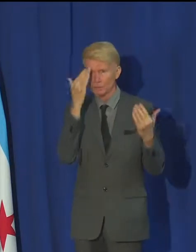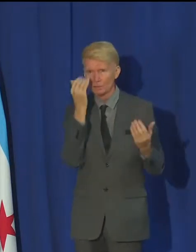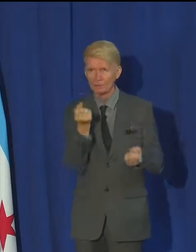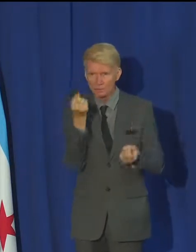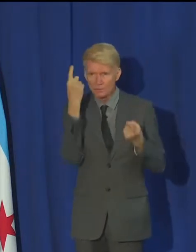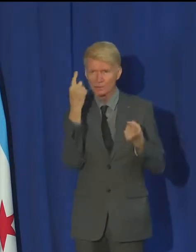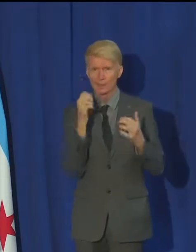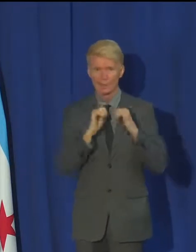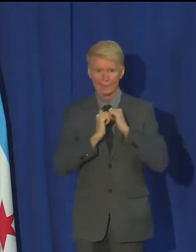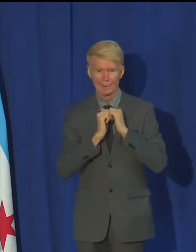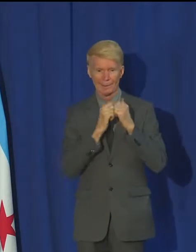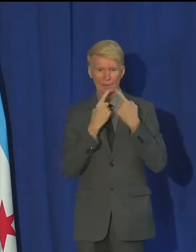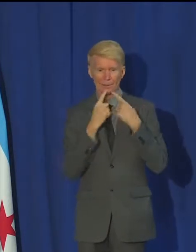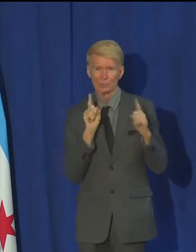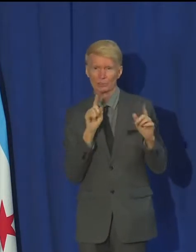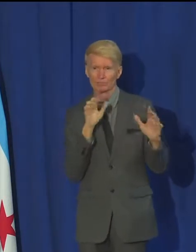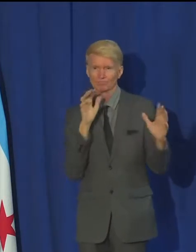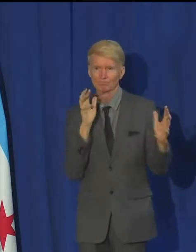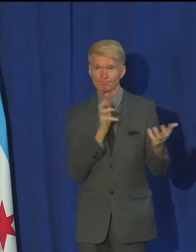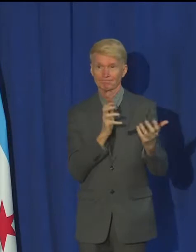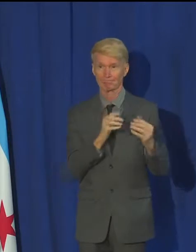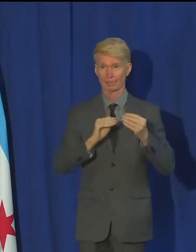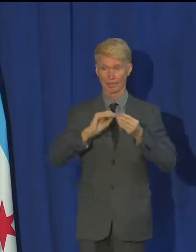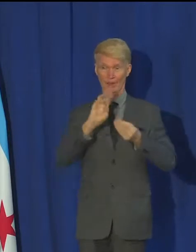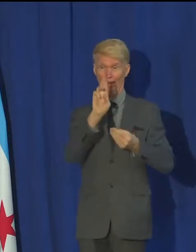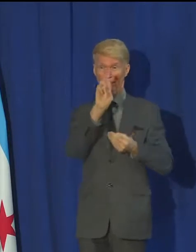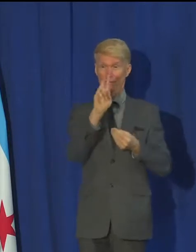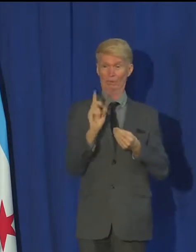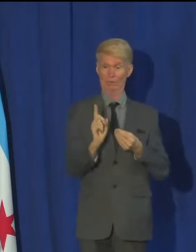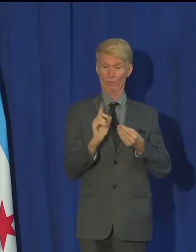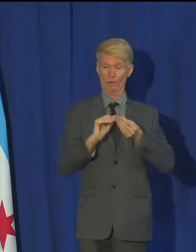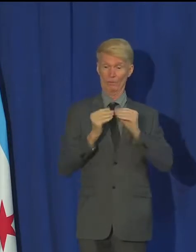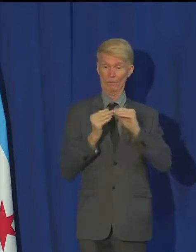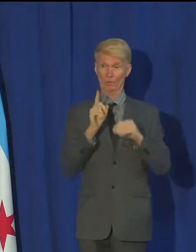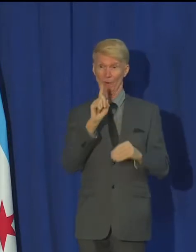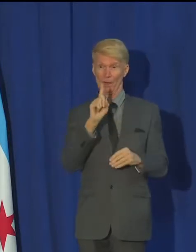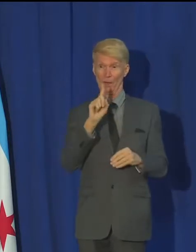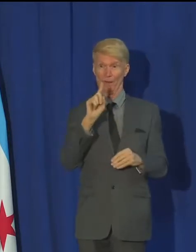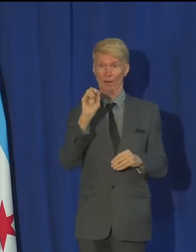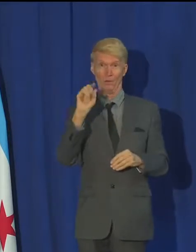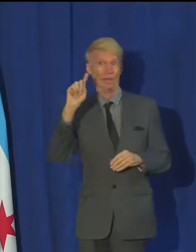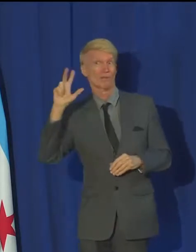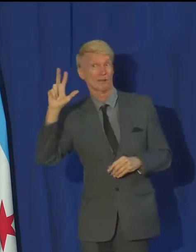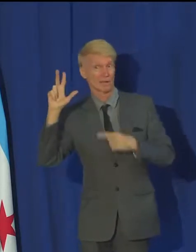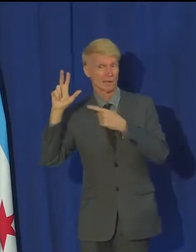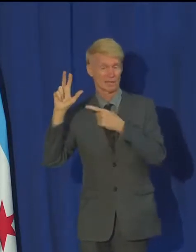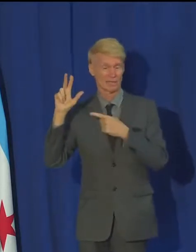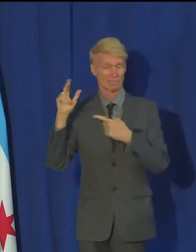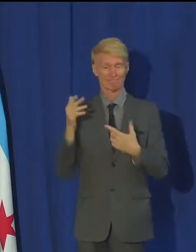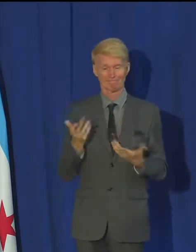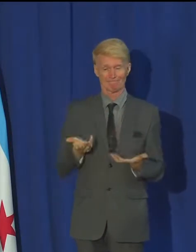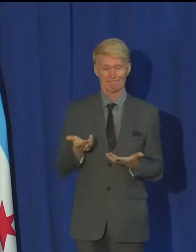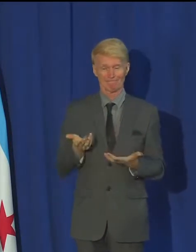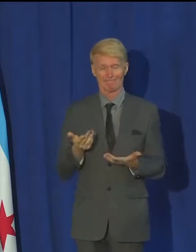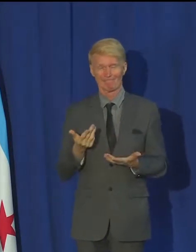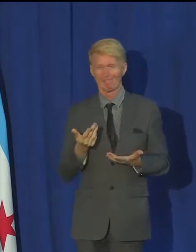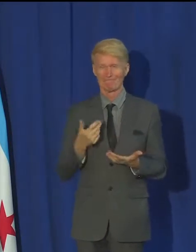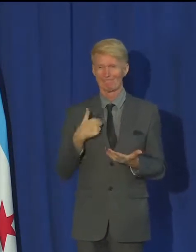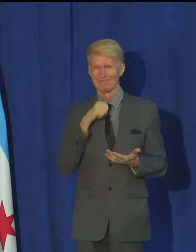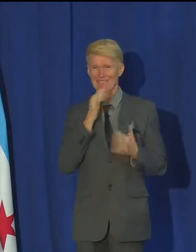number of just over one does not make me very